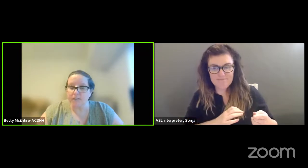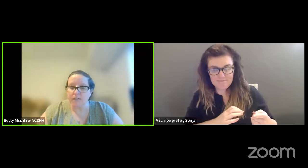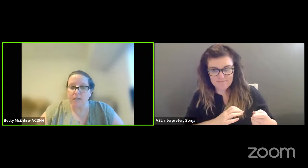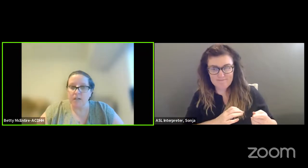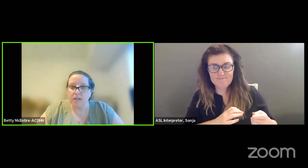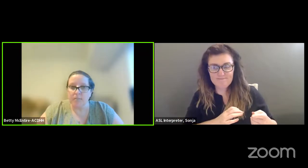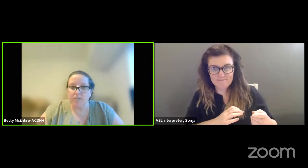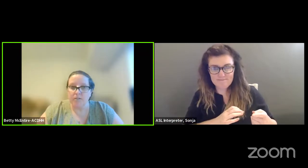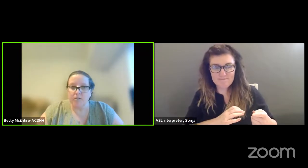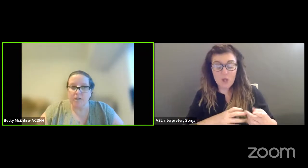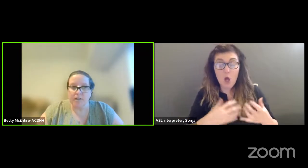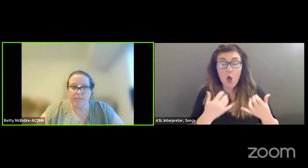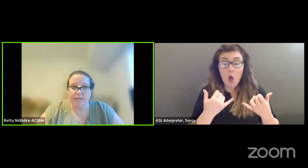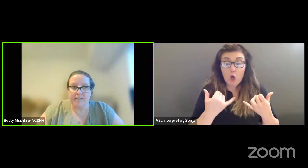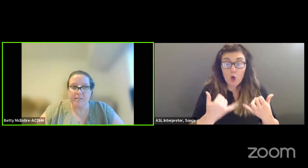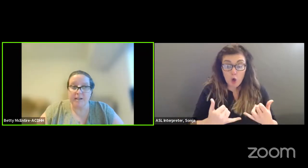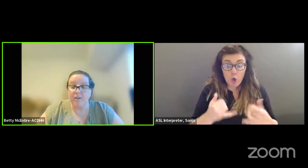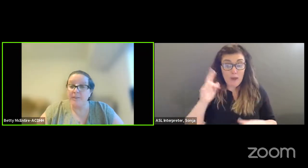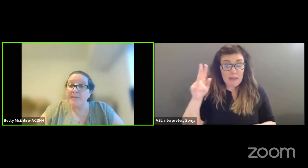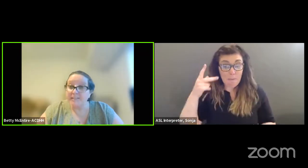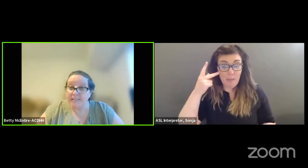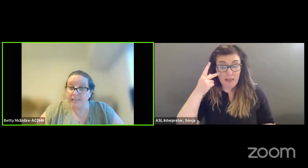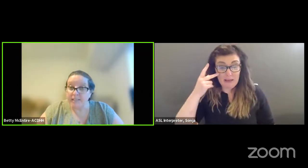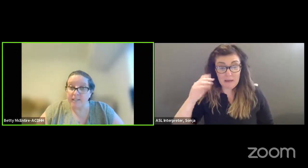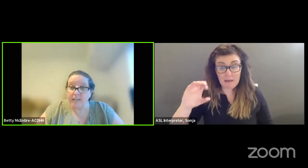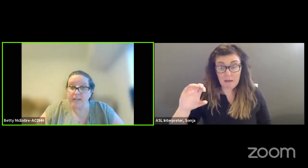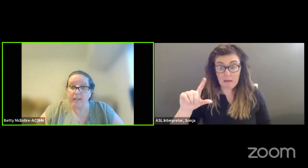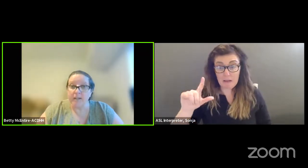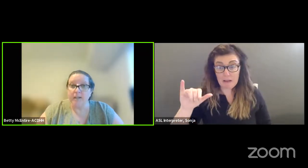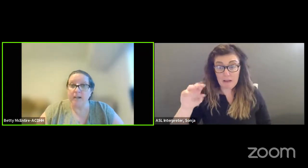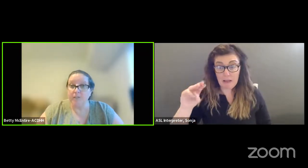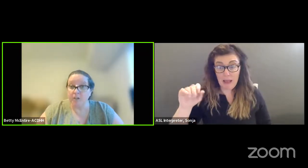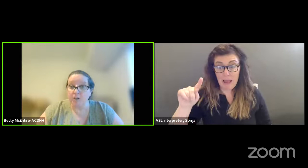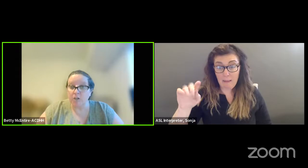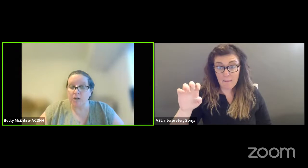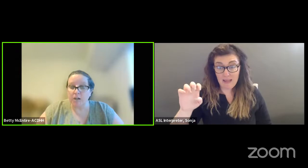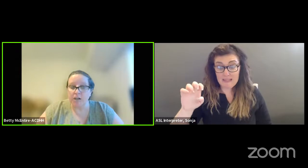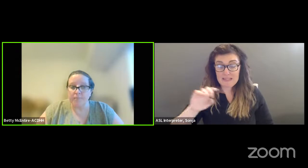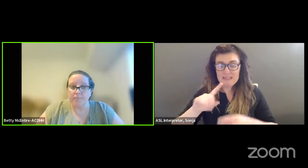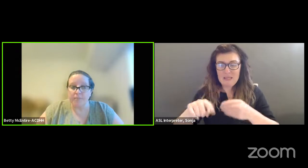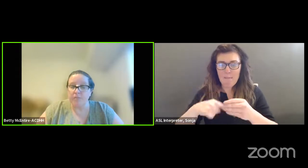current political climate is about limiting